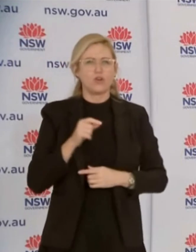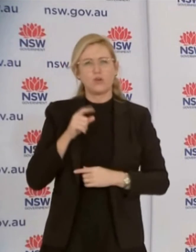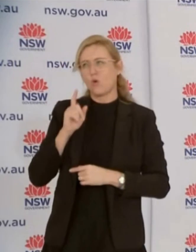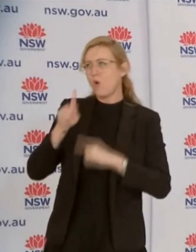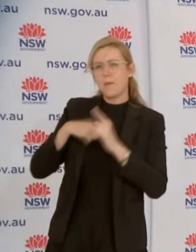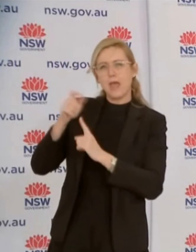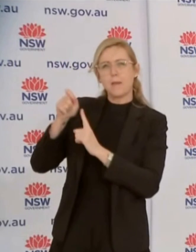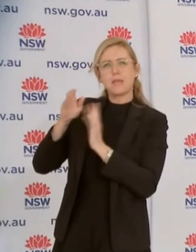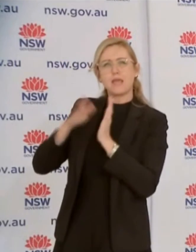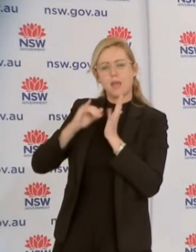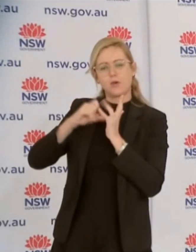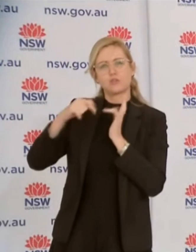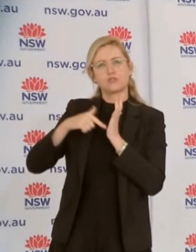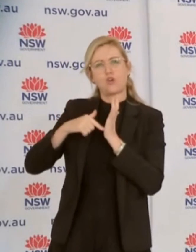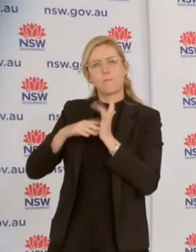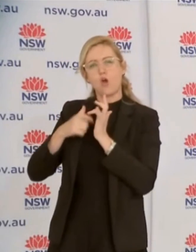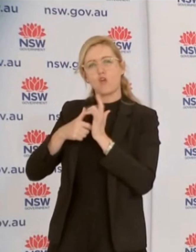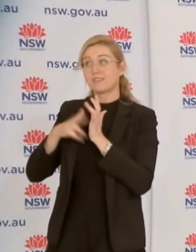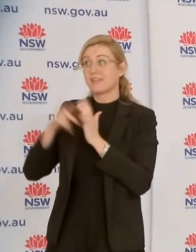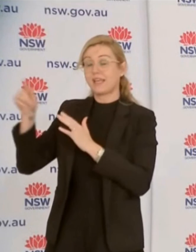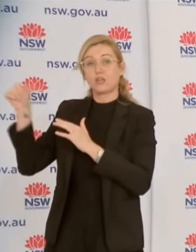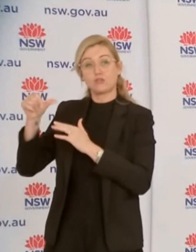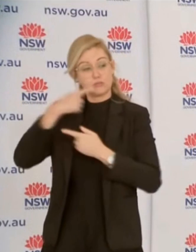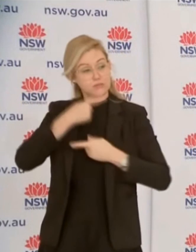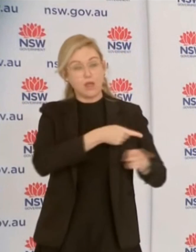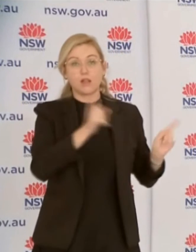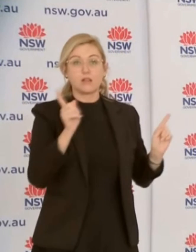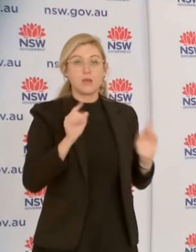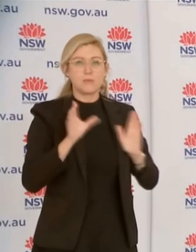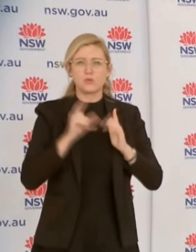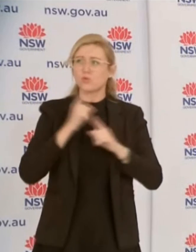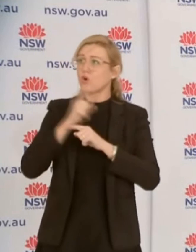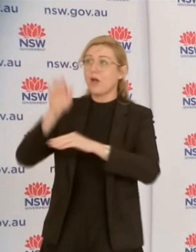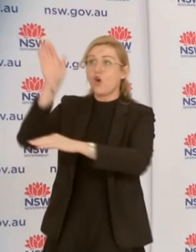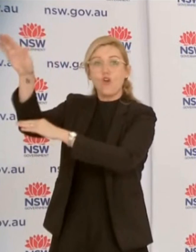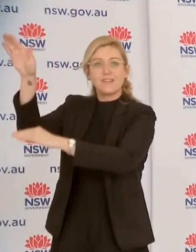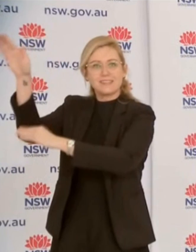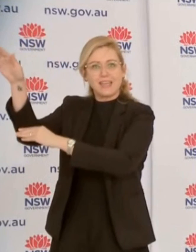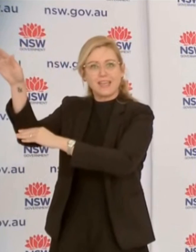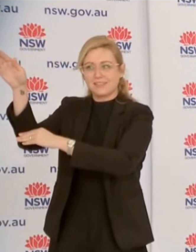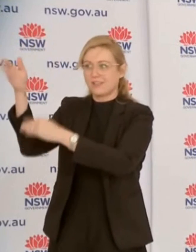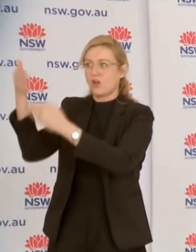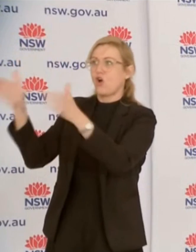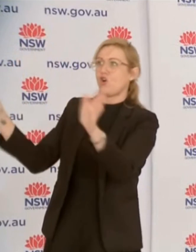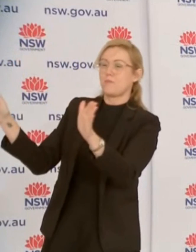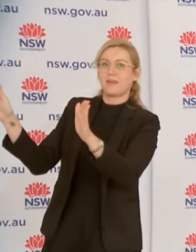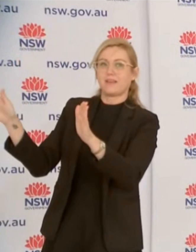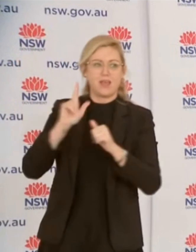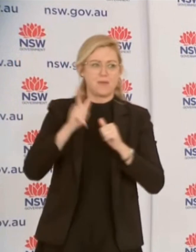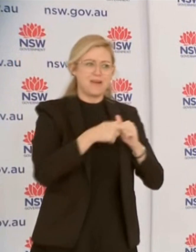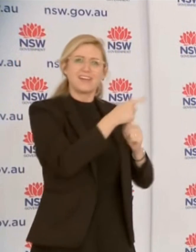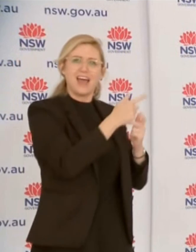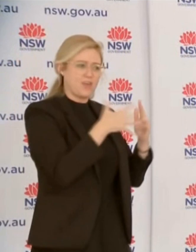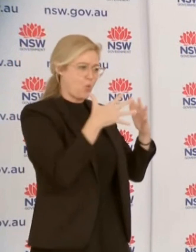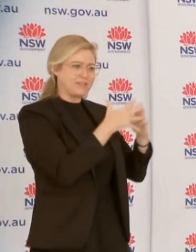regarding interstate borders, because we are talking about international borders before we even talk about interstate borders? Would you like to see the Prime Minister step